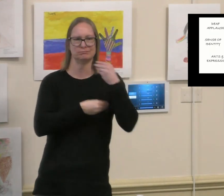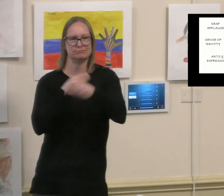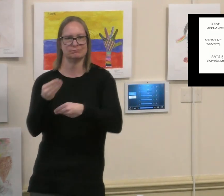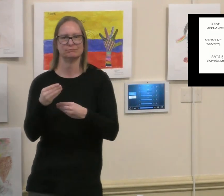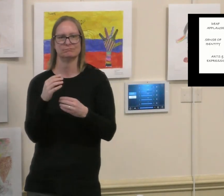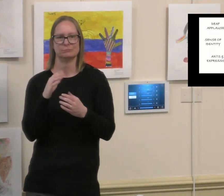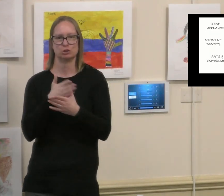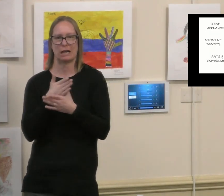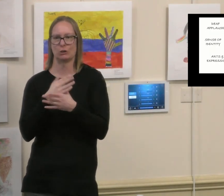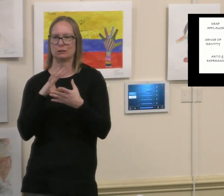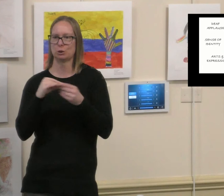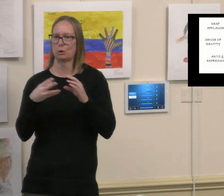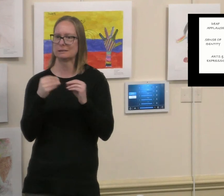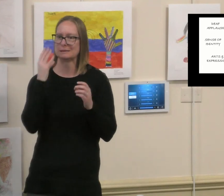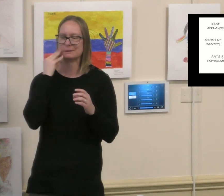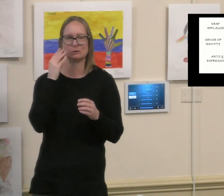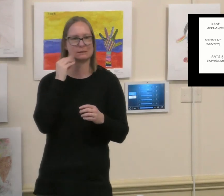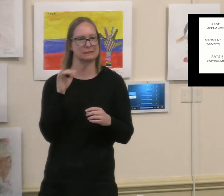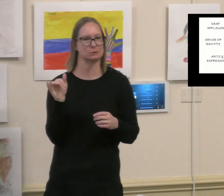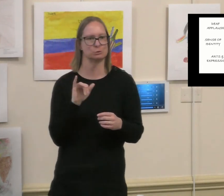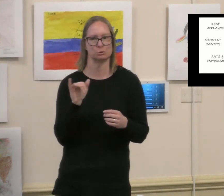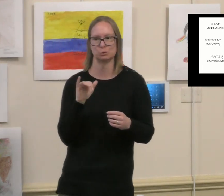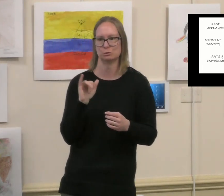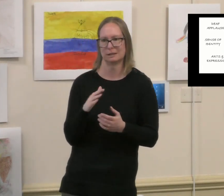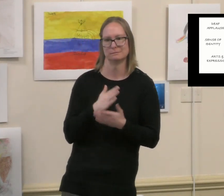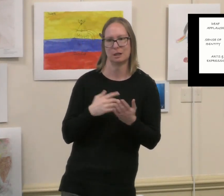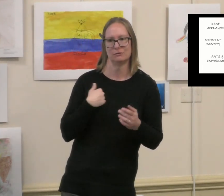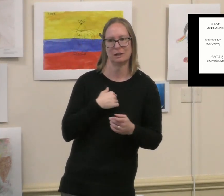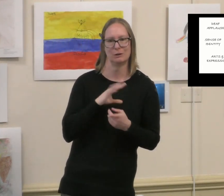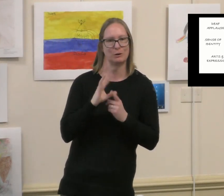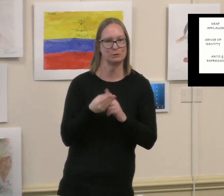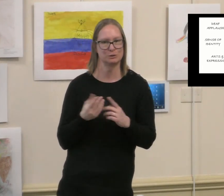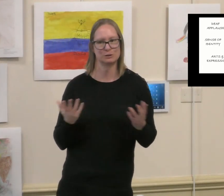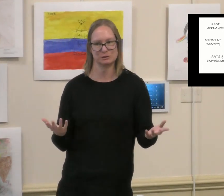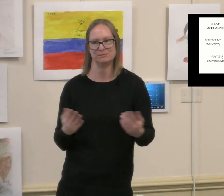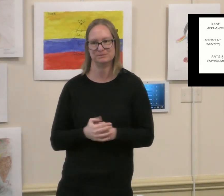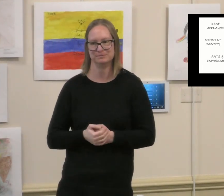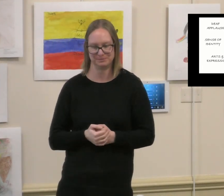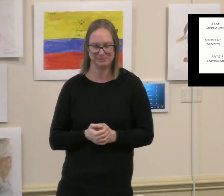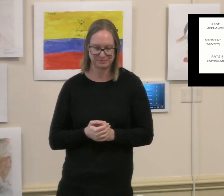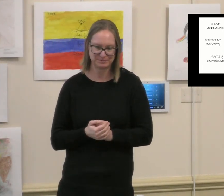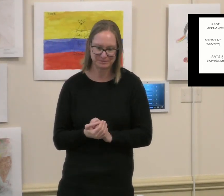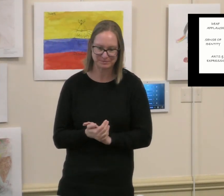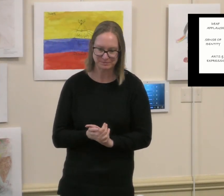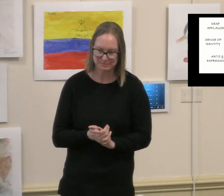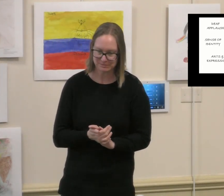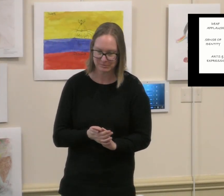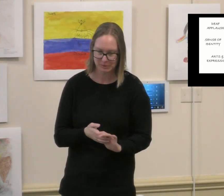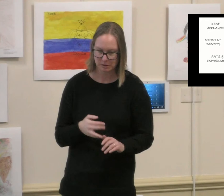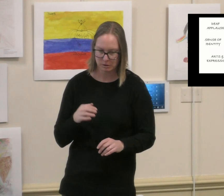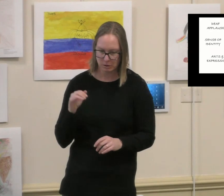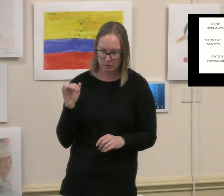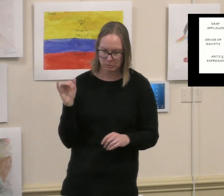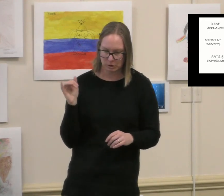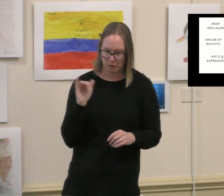have different, you know, folk stories that they share, and we have that as well as a part of our culture.